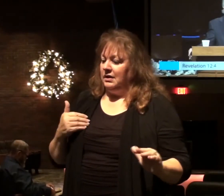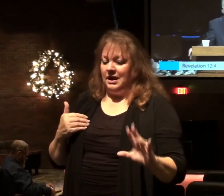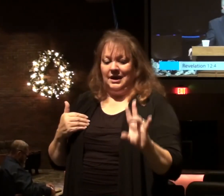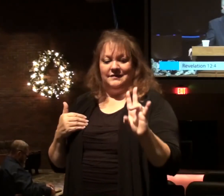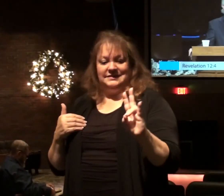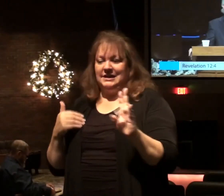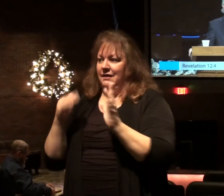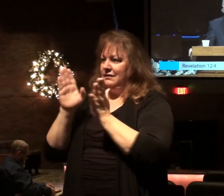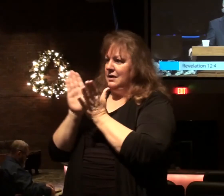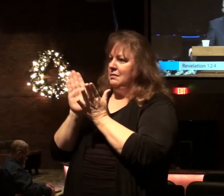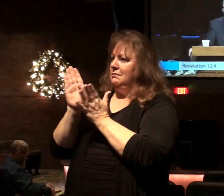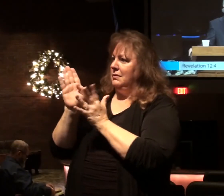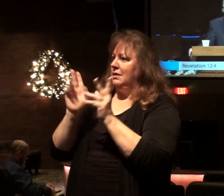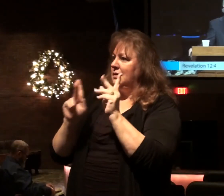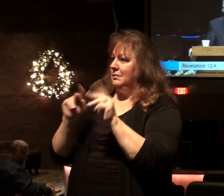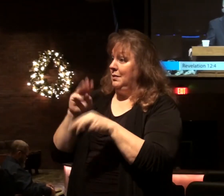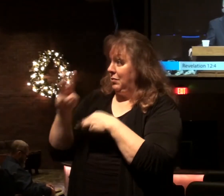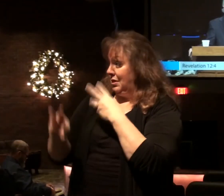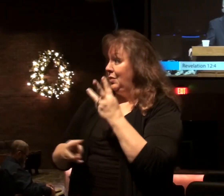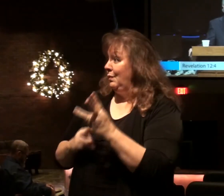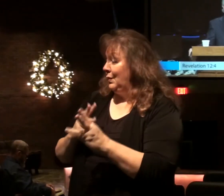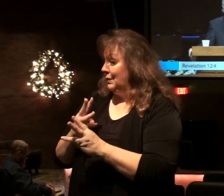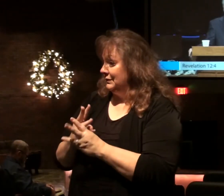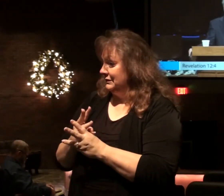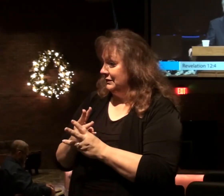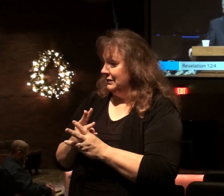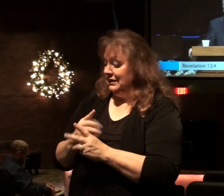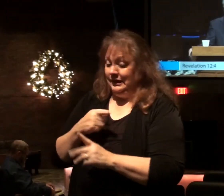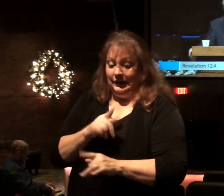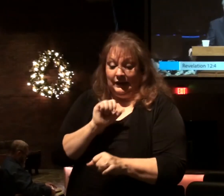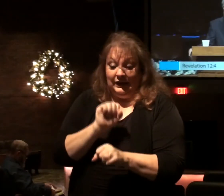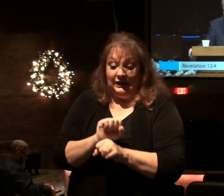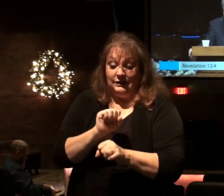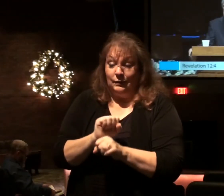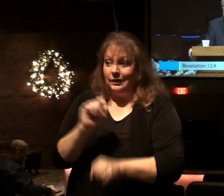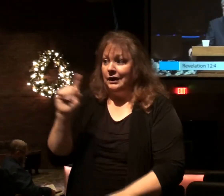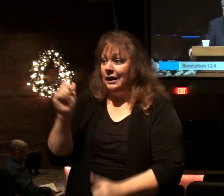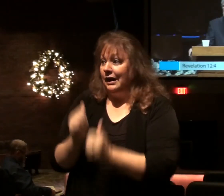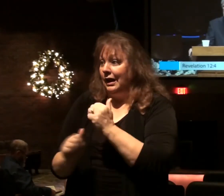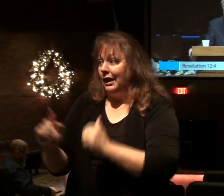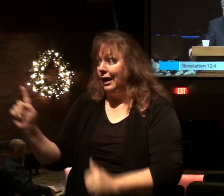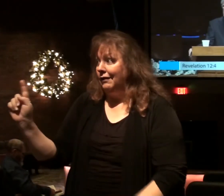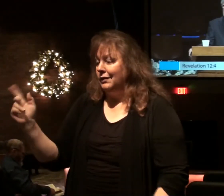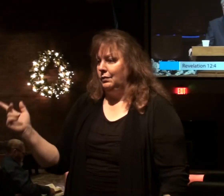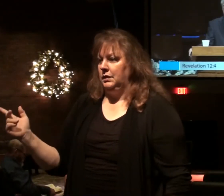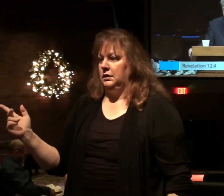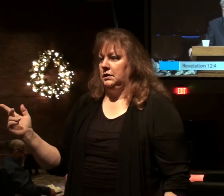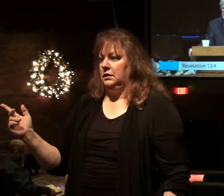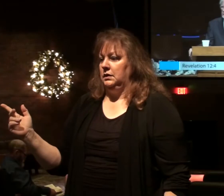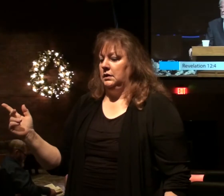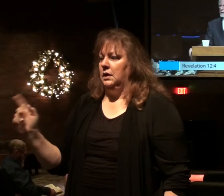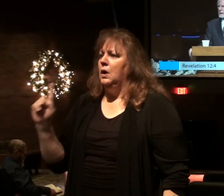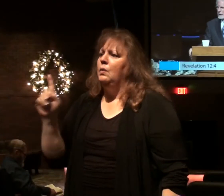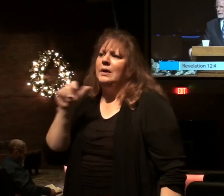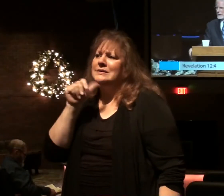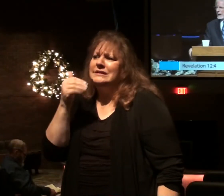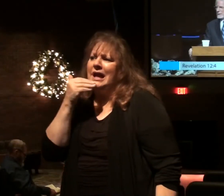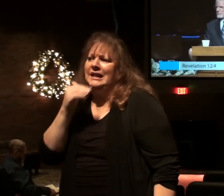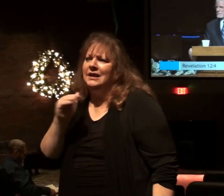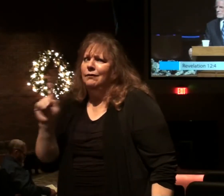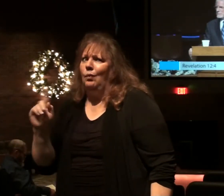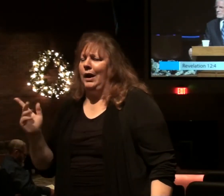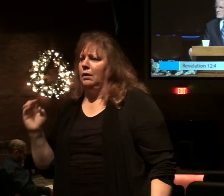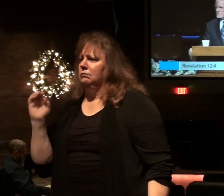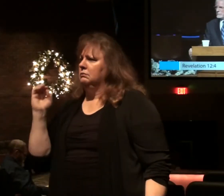billion people in the world. And he's at work everywhere. I mean, where is not evil being carried